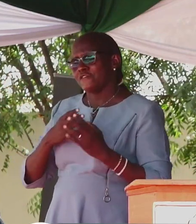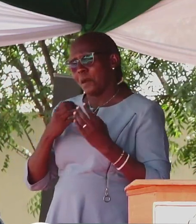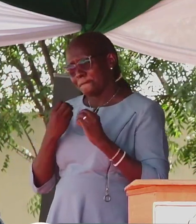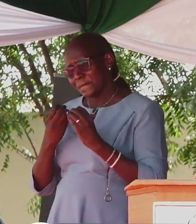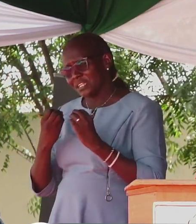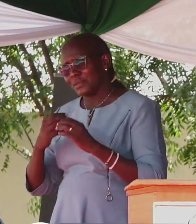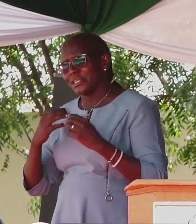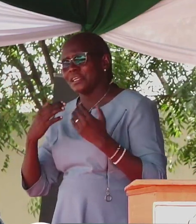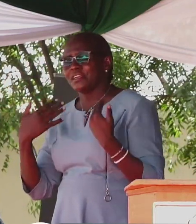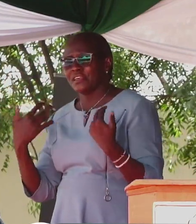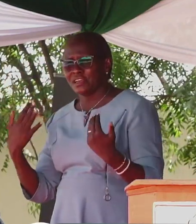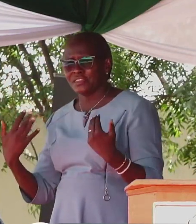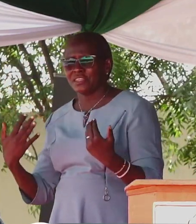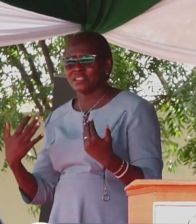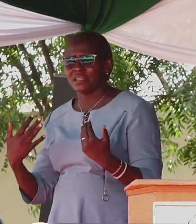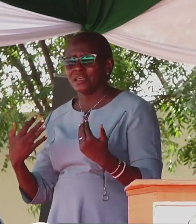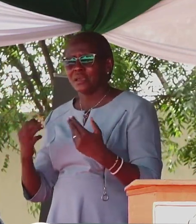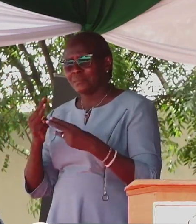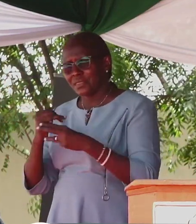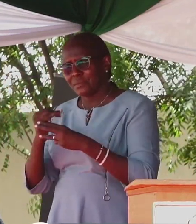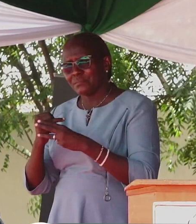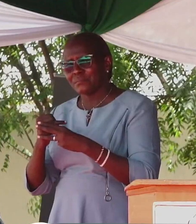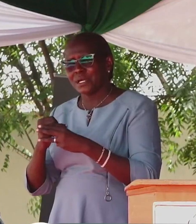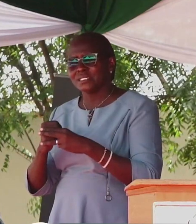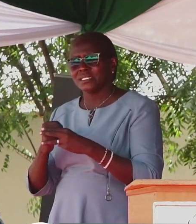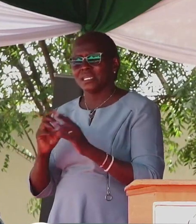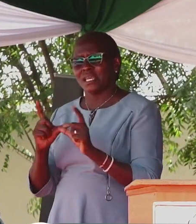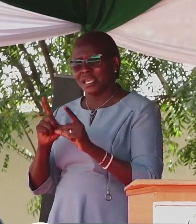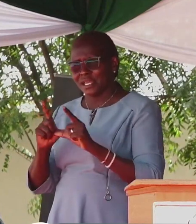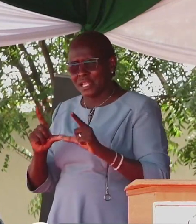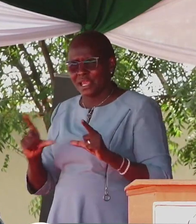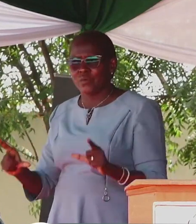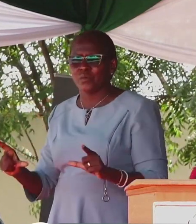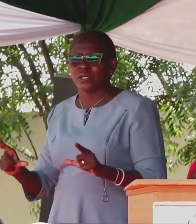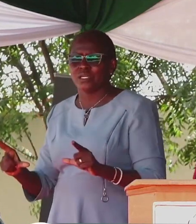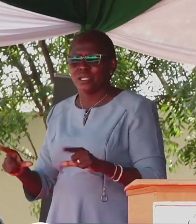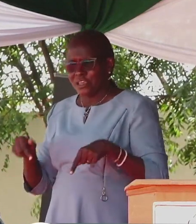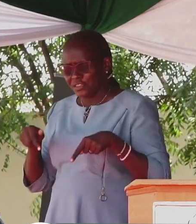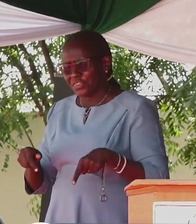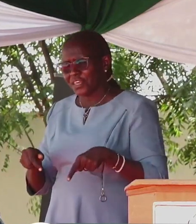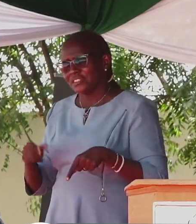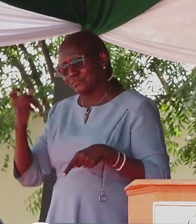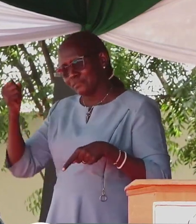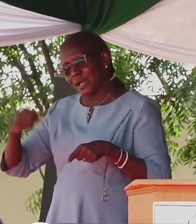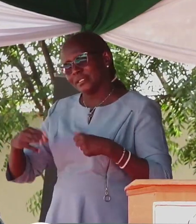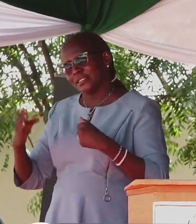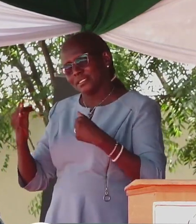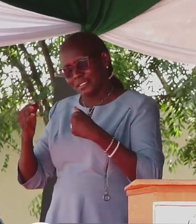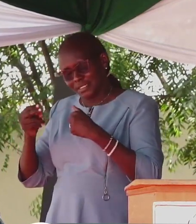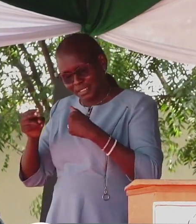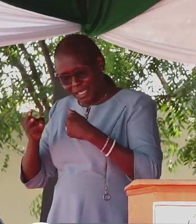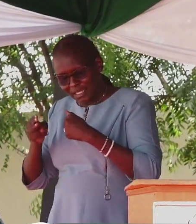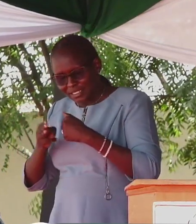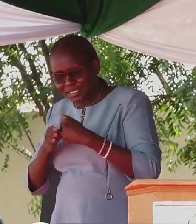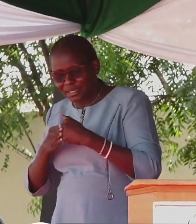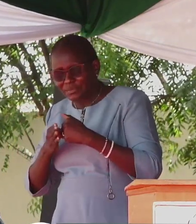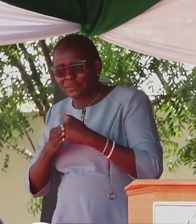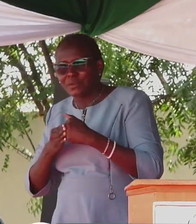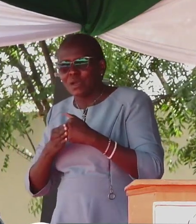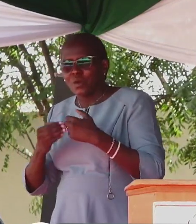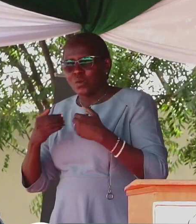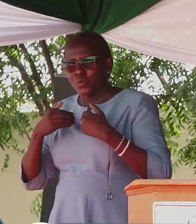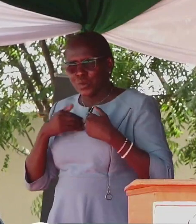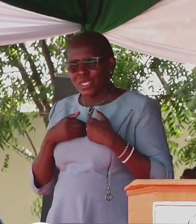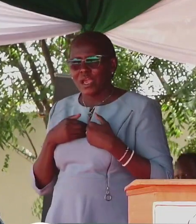activities for mathematics and language and EDU. And this September, we are rolling out the Tayari program, still under the same program,